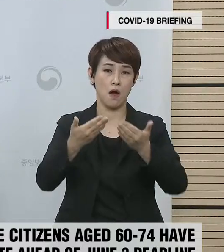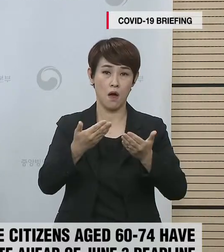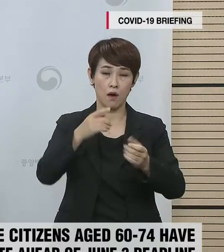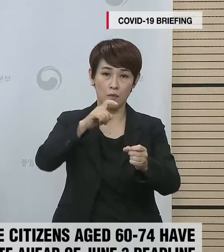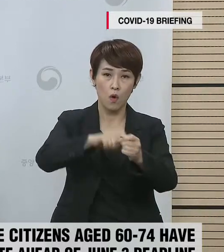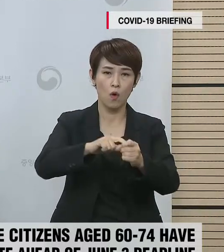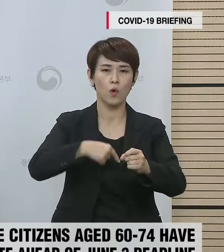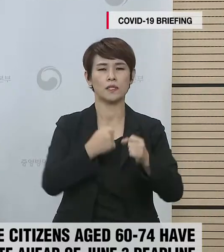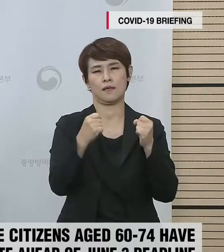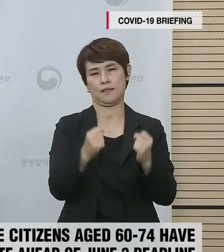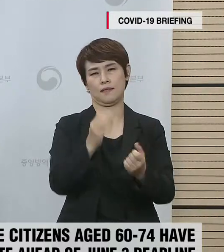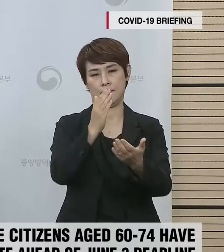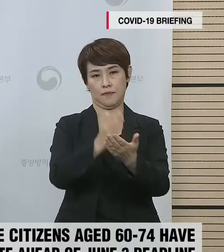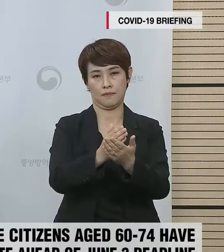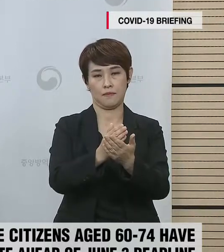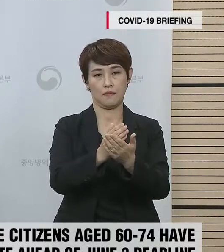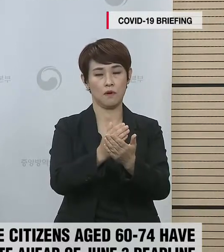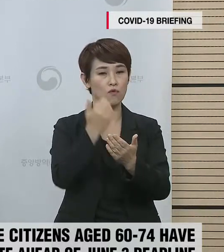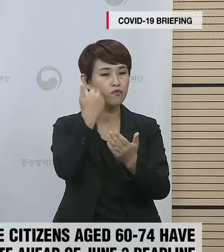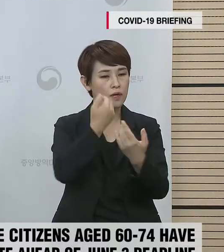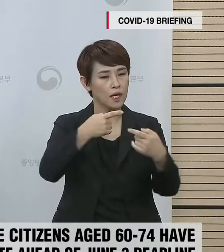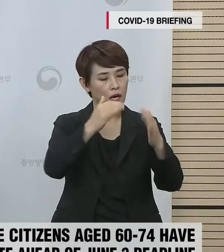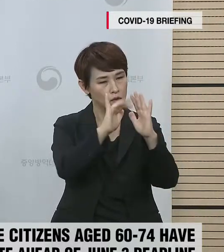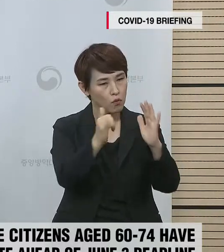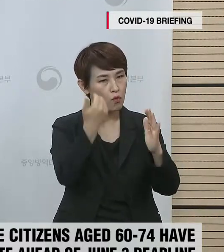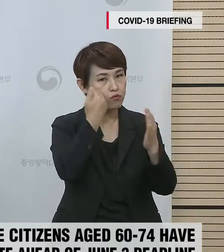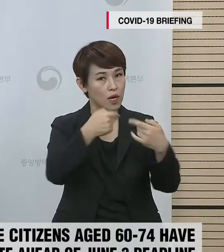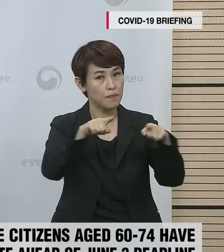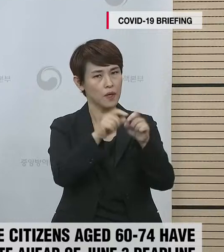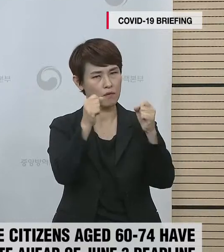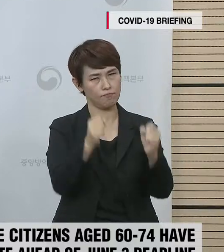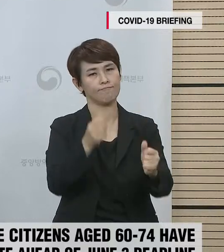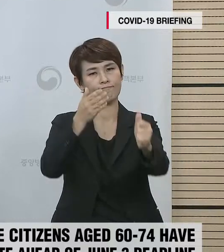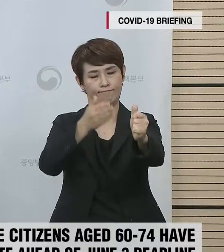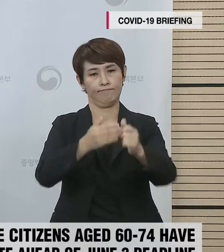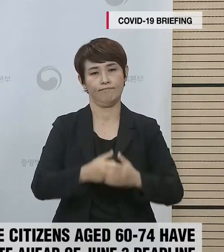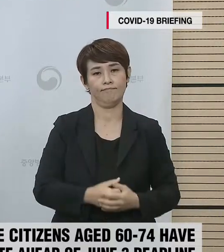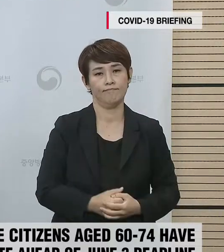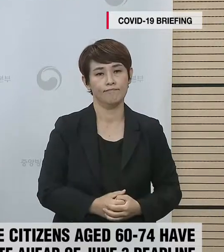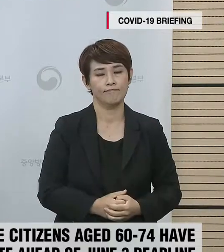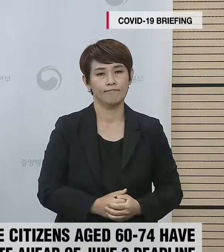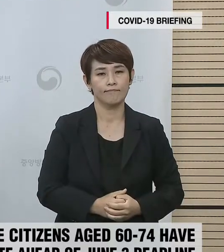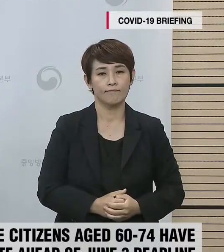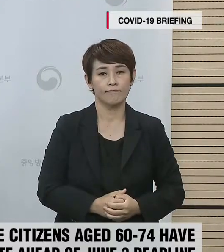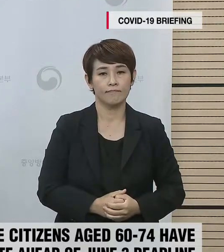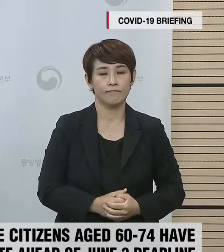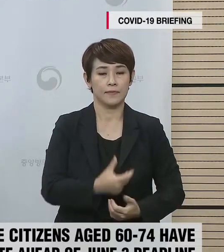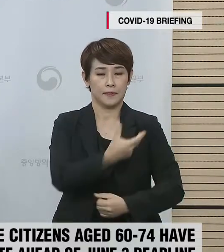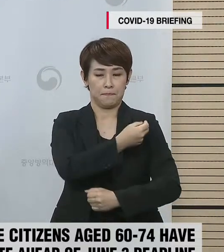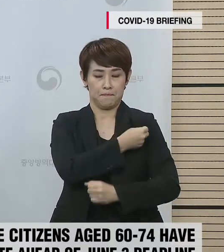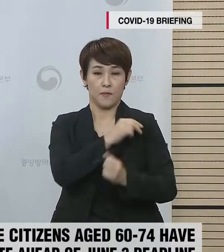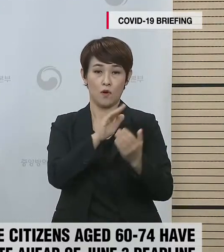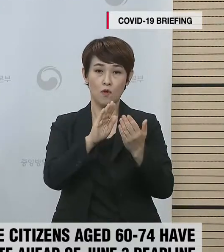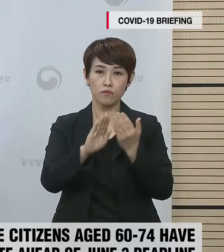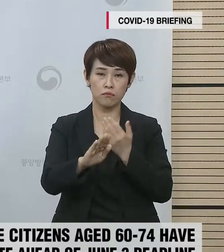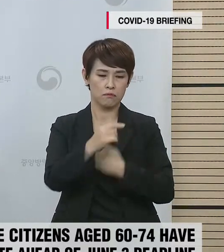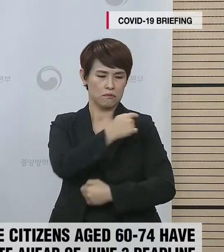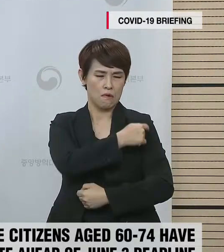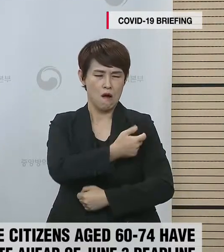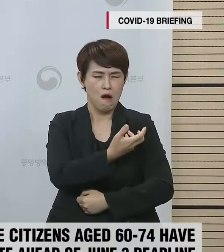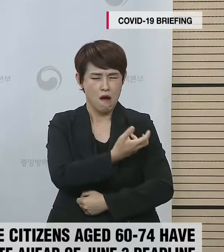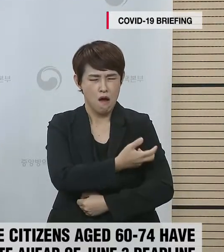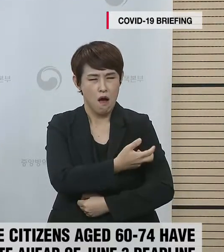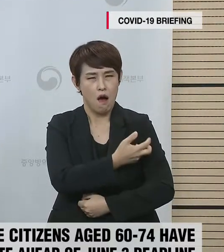also enable them to be with other members of the family or other people so that they are not left